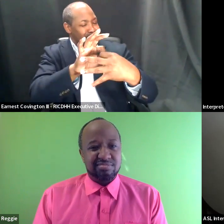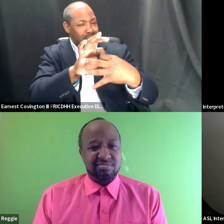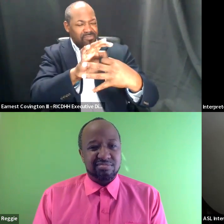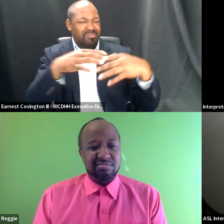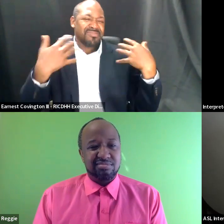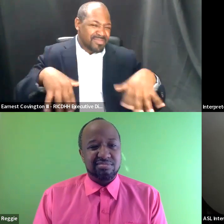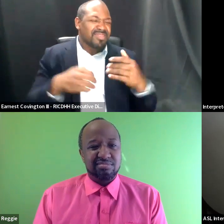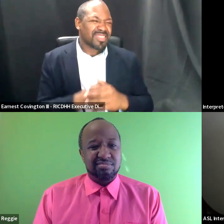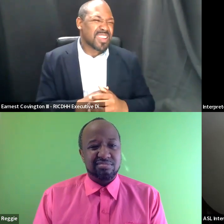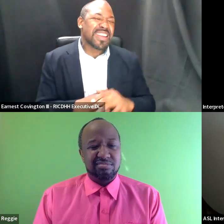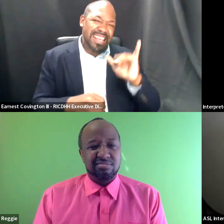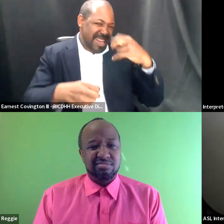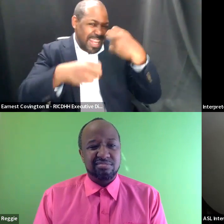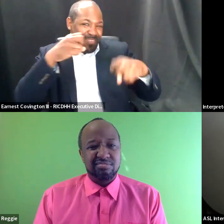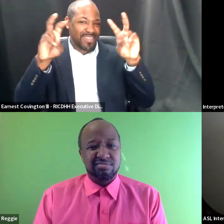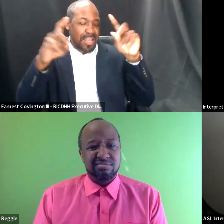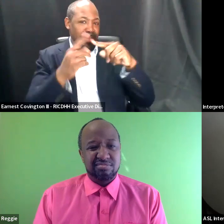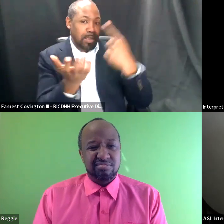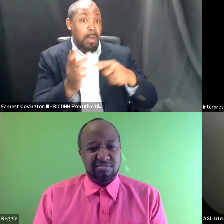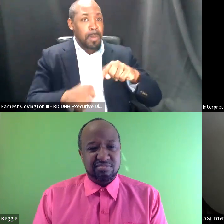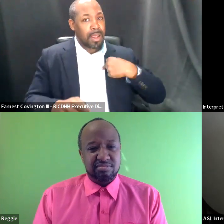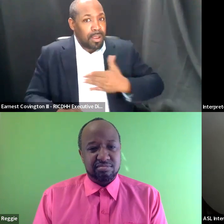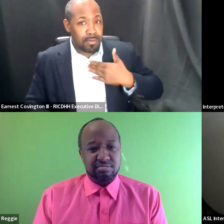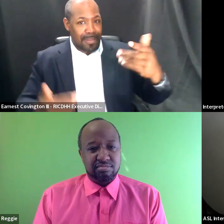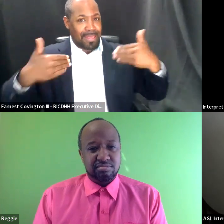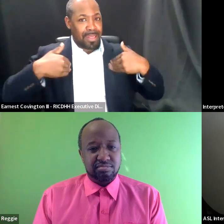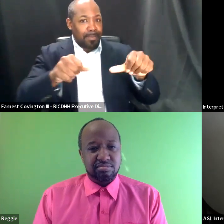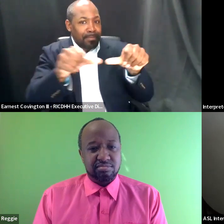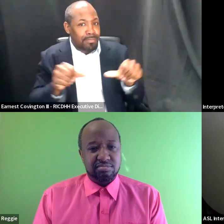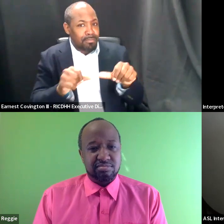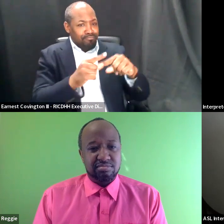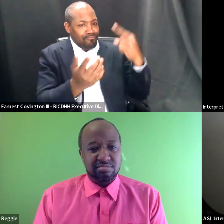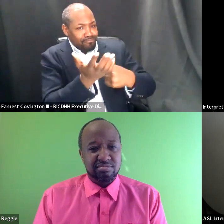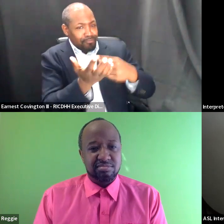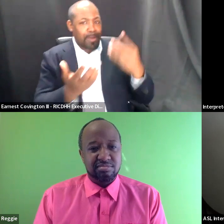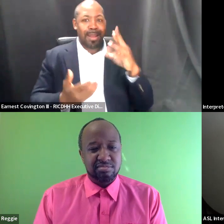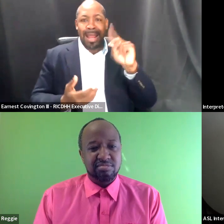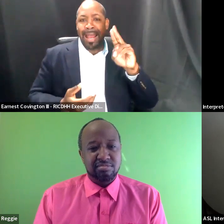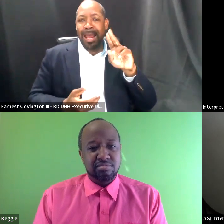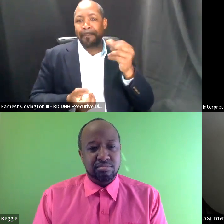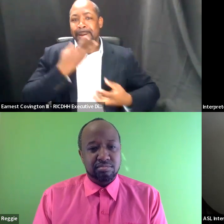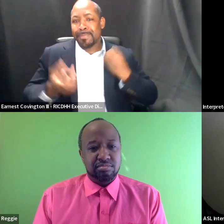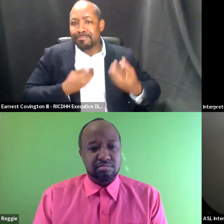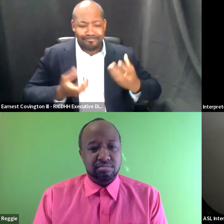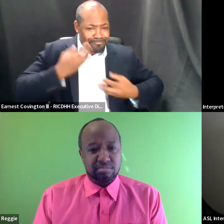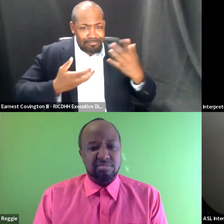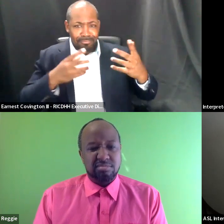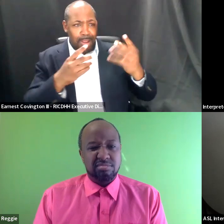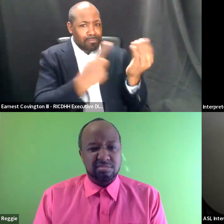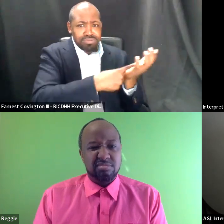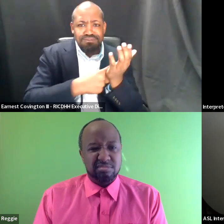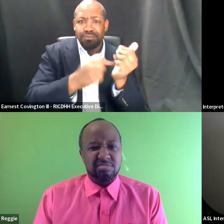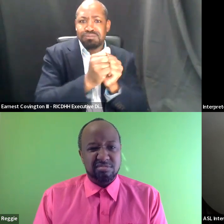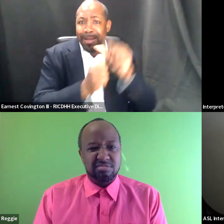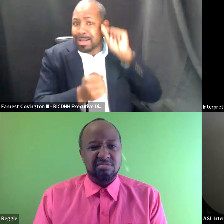types of things throughout my life as well. I really feel you. And they're difficult to discuss sometimes, but